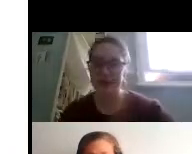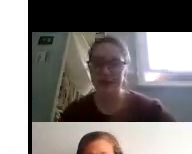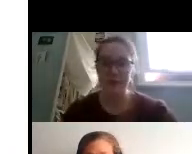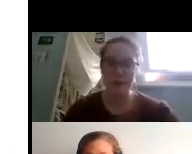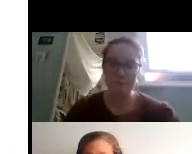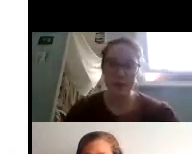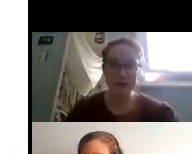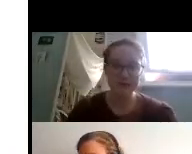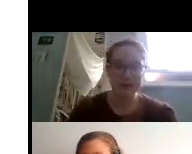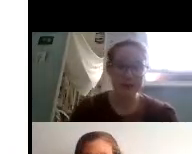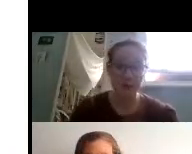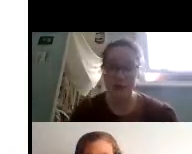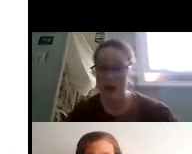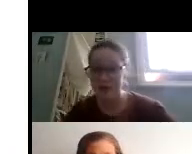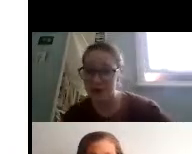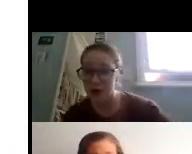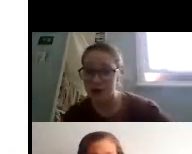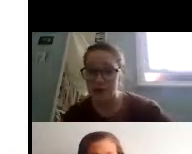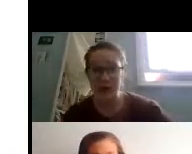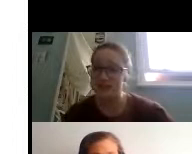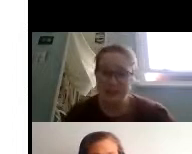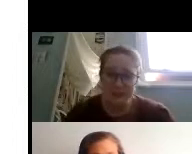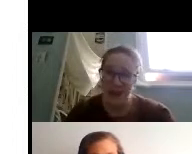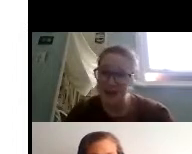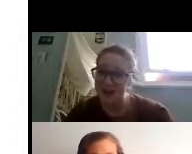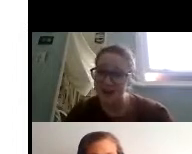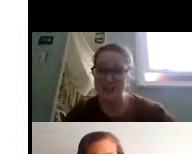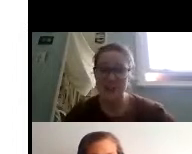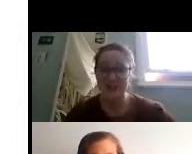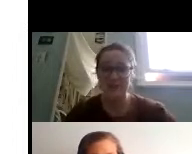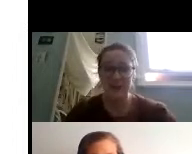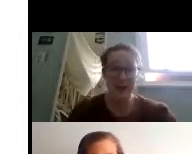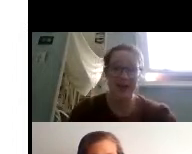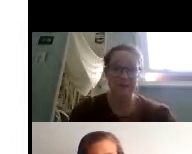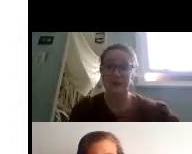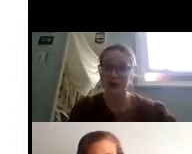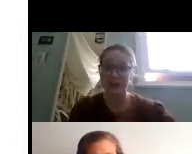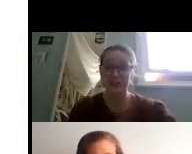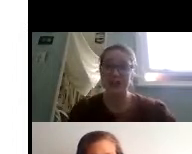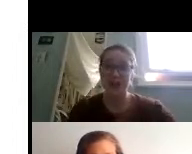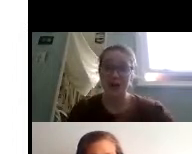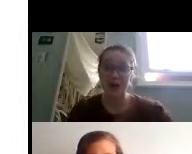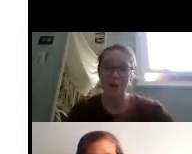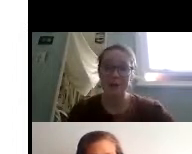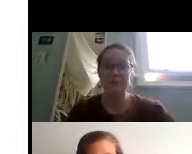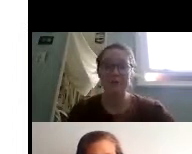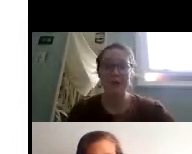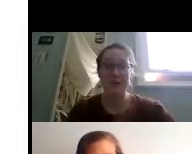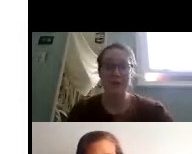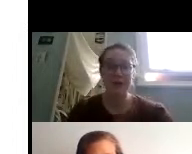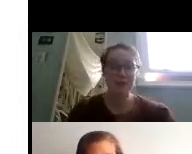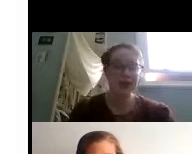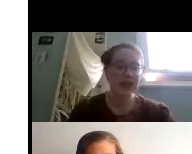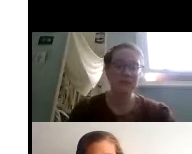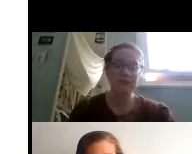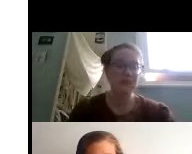really useful one, because basically, if you don't know how to say a word, you just spell it out, and you can use that for like every single word. People